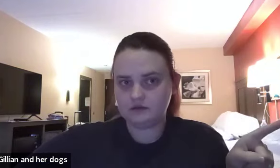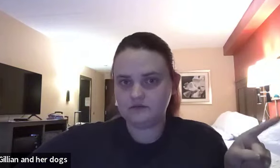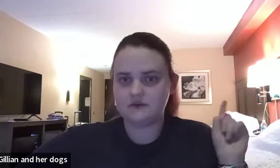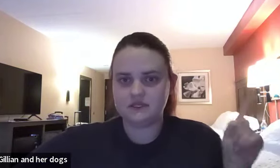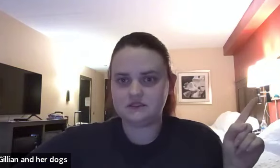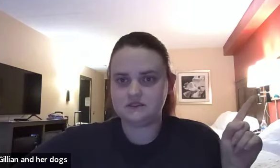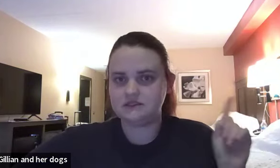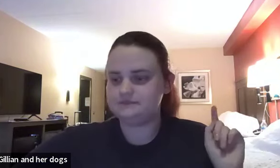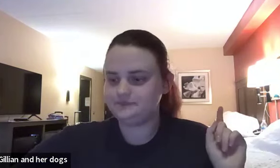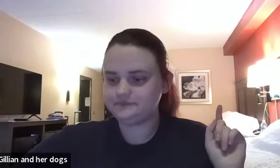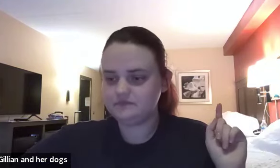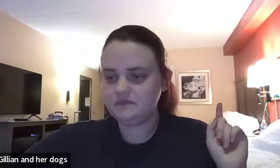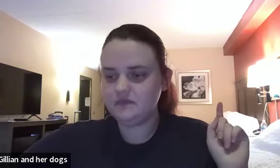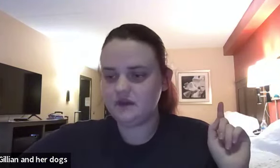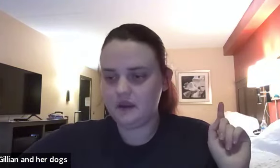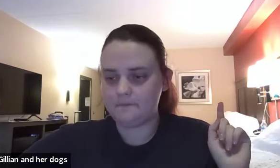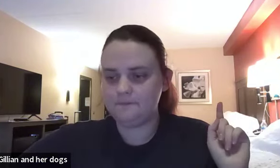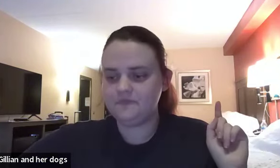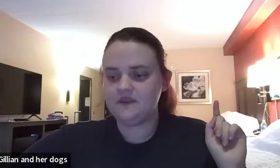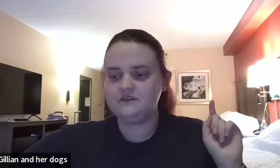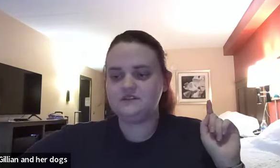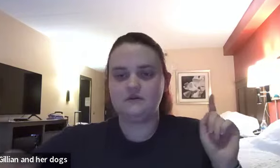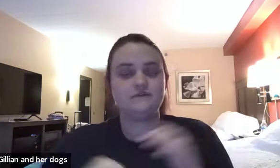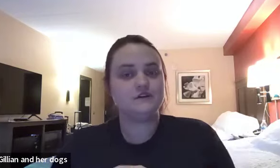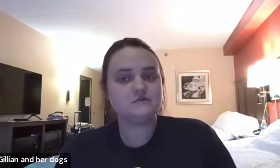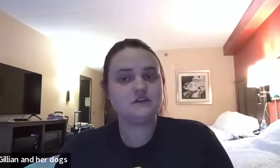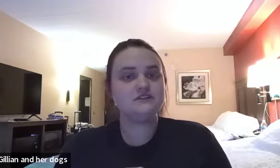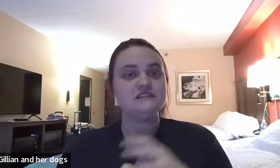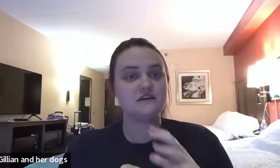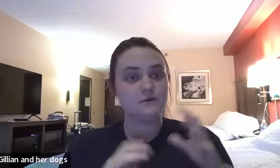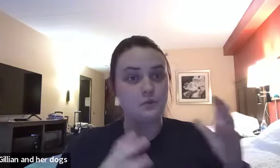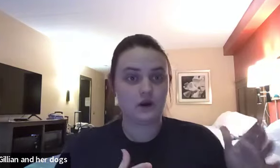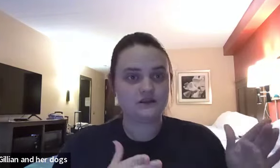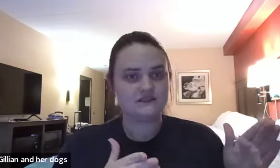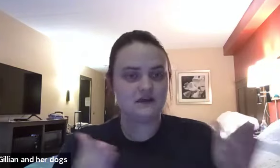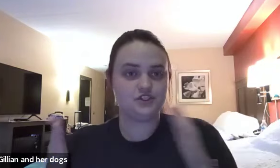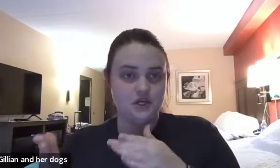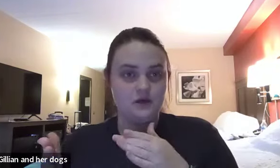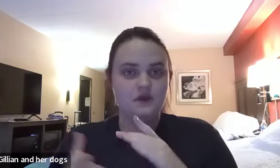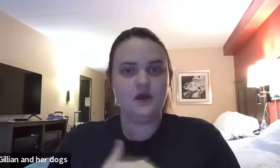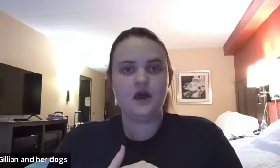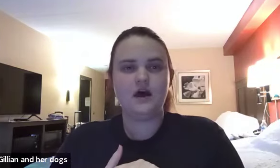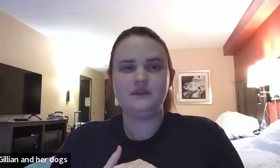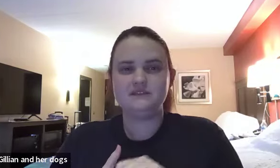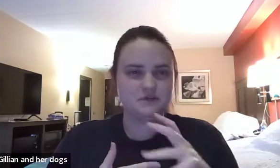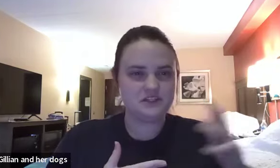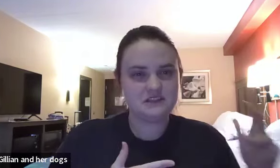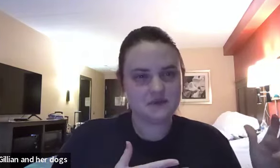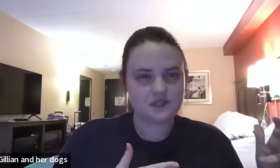if that makes sense. Okay. So the first sign we're going to do is the sign for work/job. It's pretty much the same